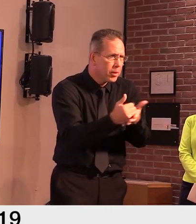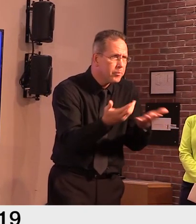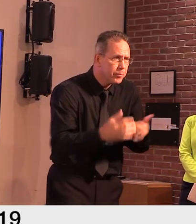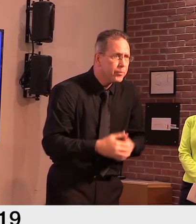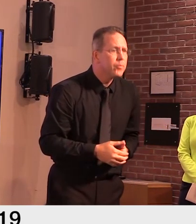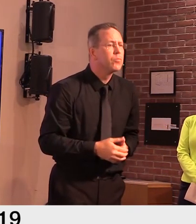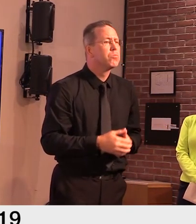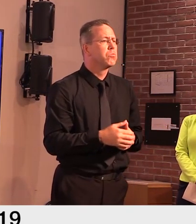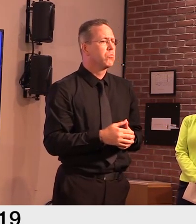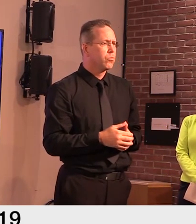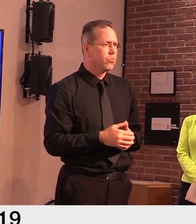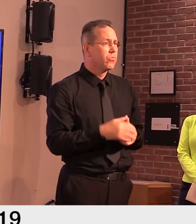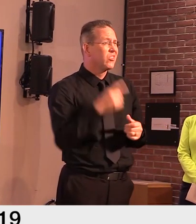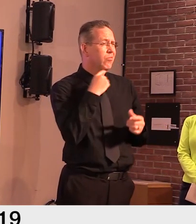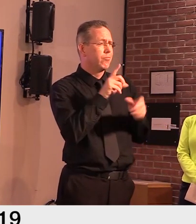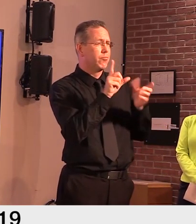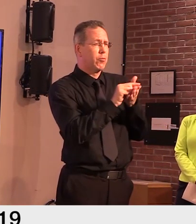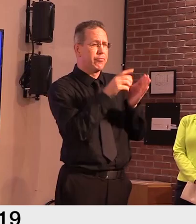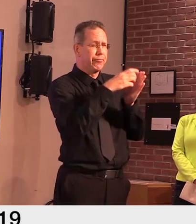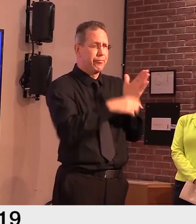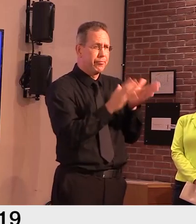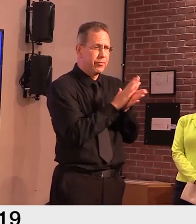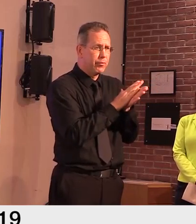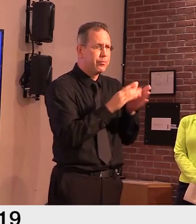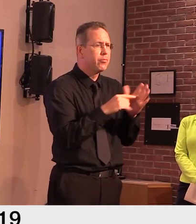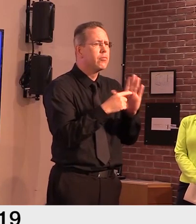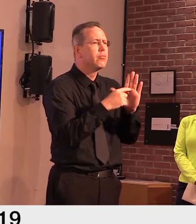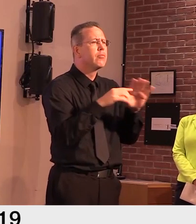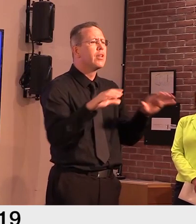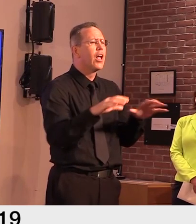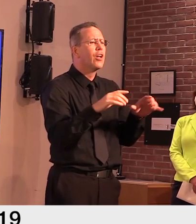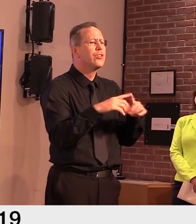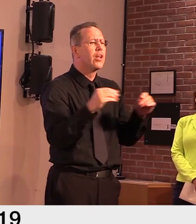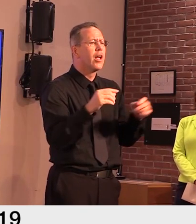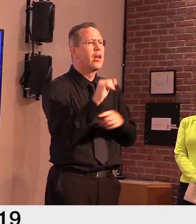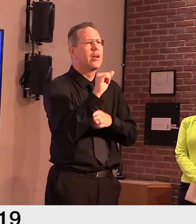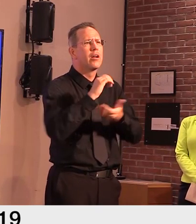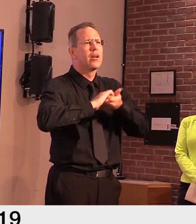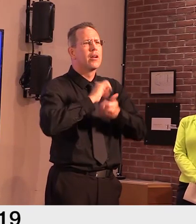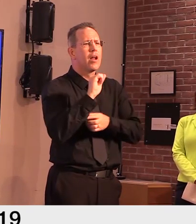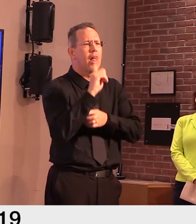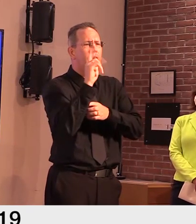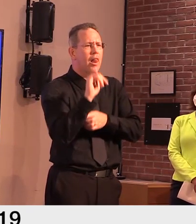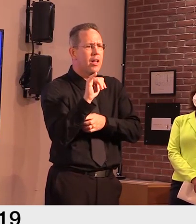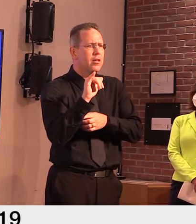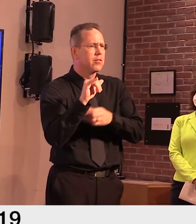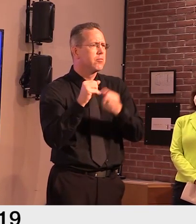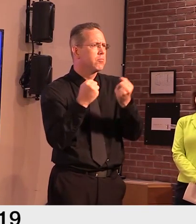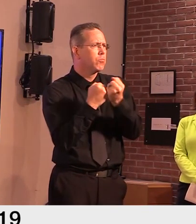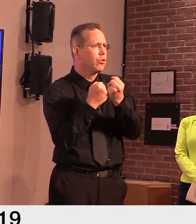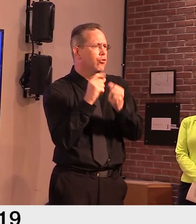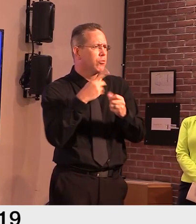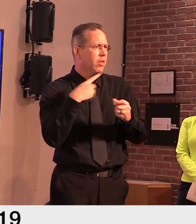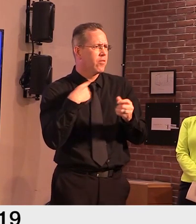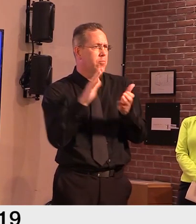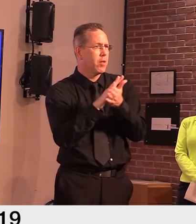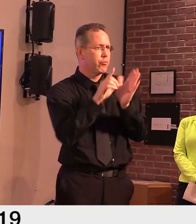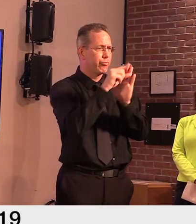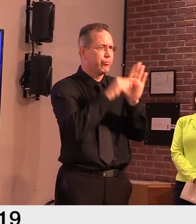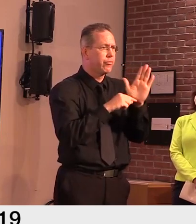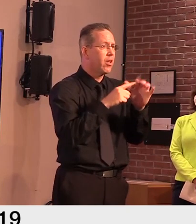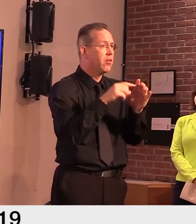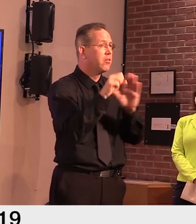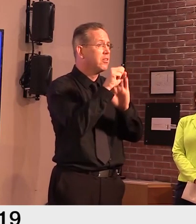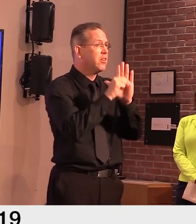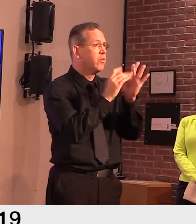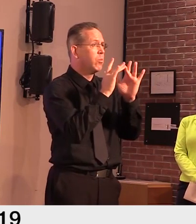act. And there are lots of ways to act, lots of ways to get involved. In fact, we recently published an action